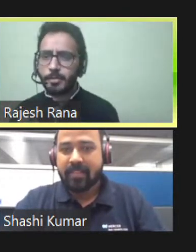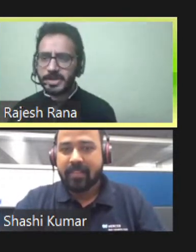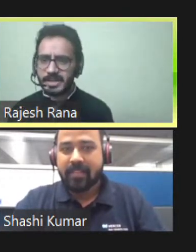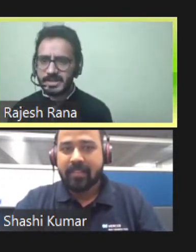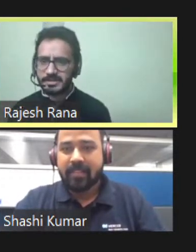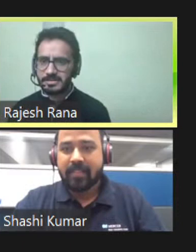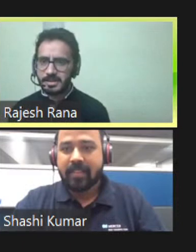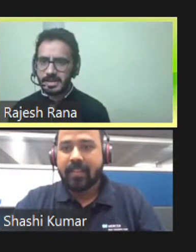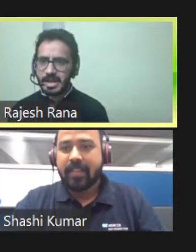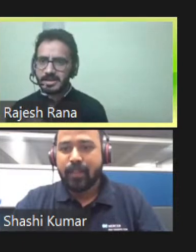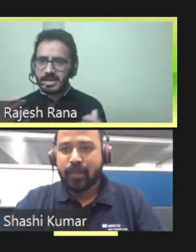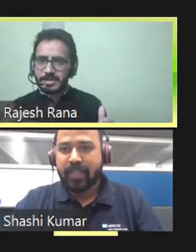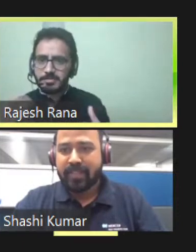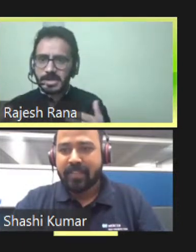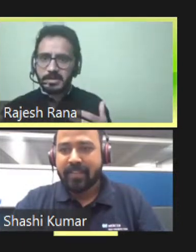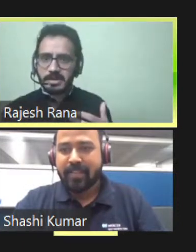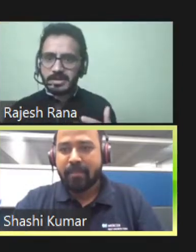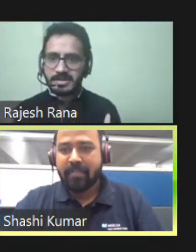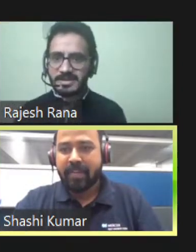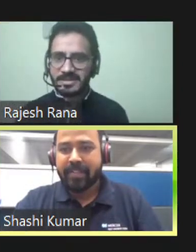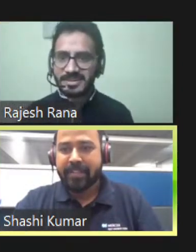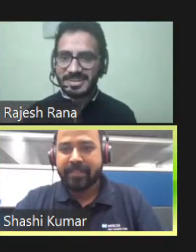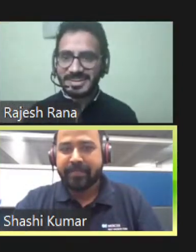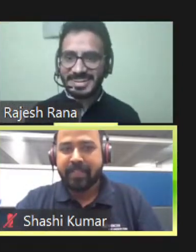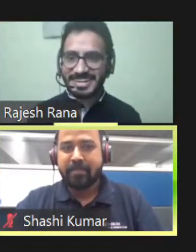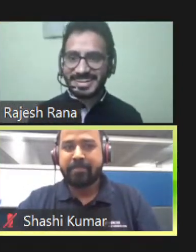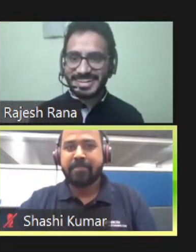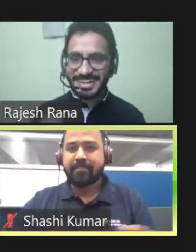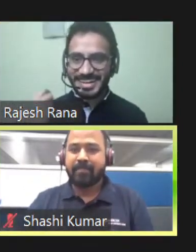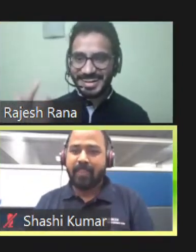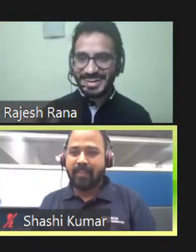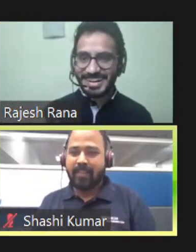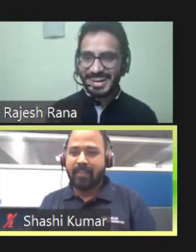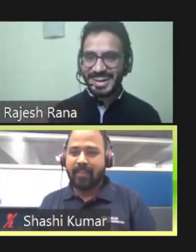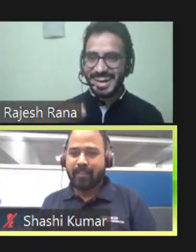to communicate, You and can it see will. the example, Rajesh.